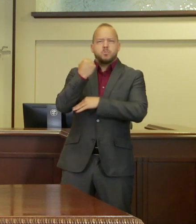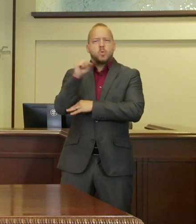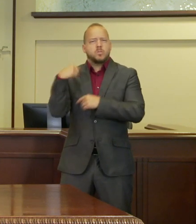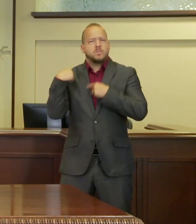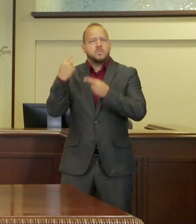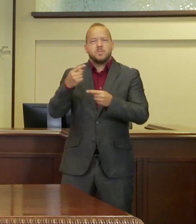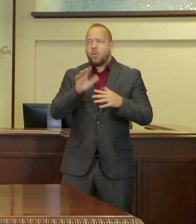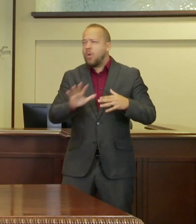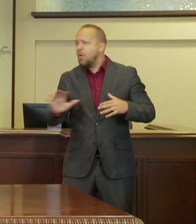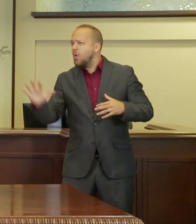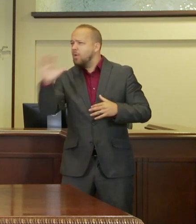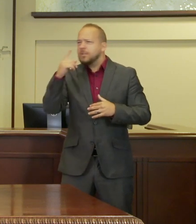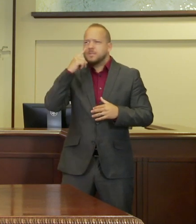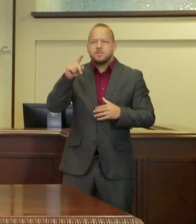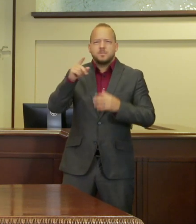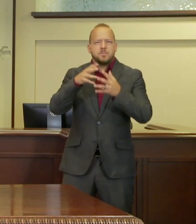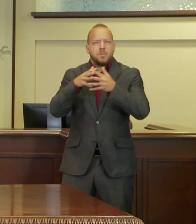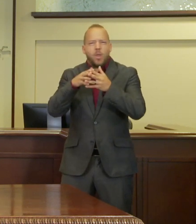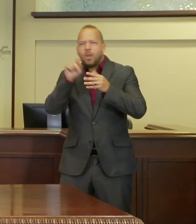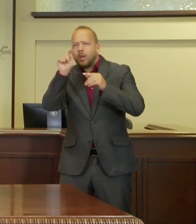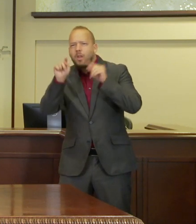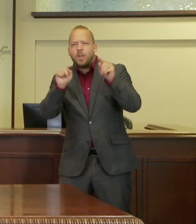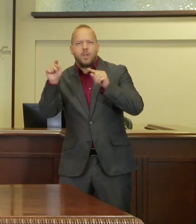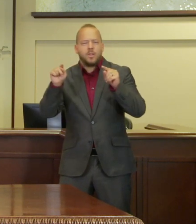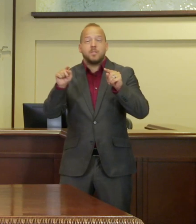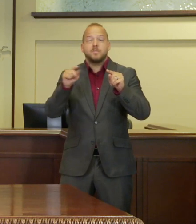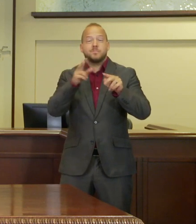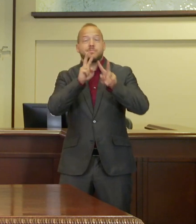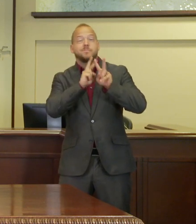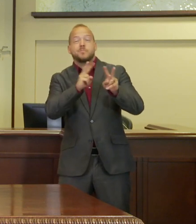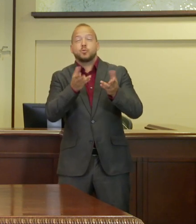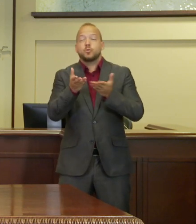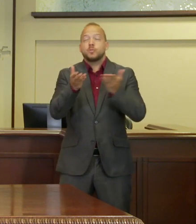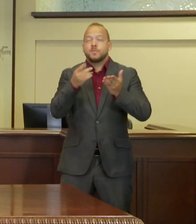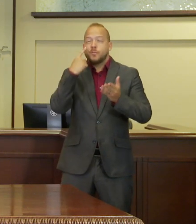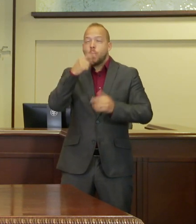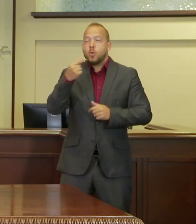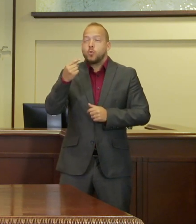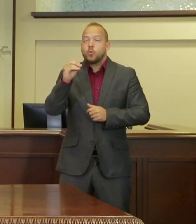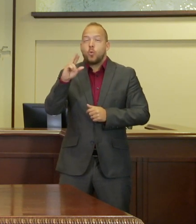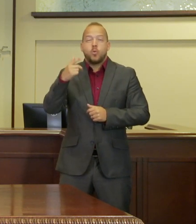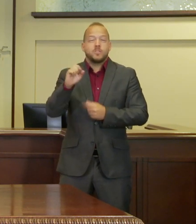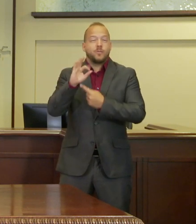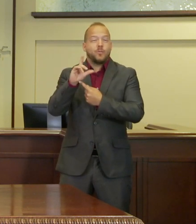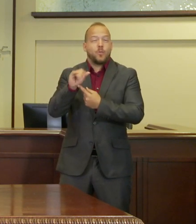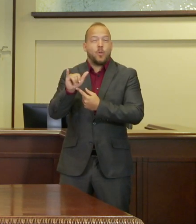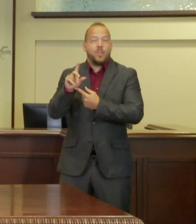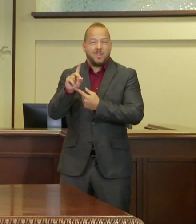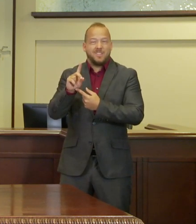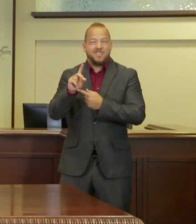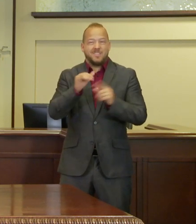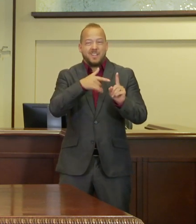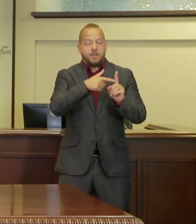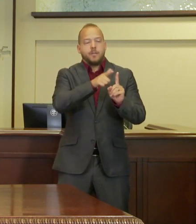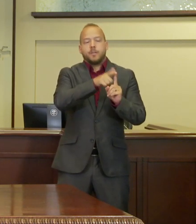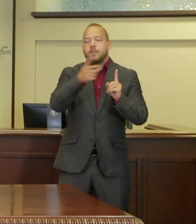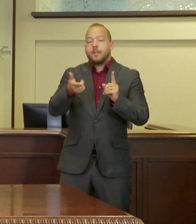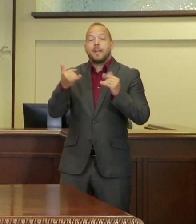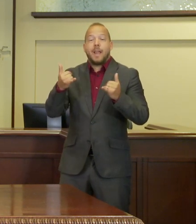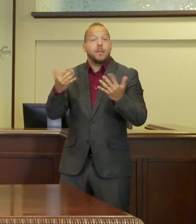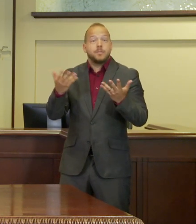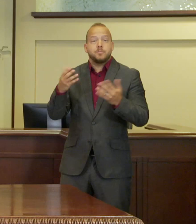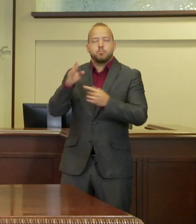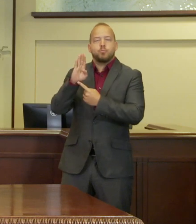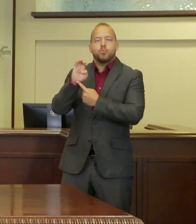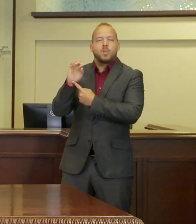memorial service for George Floyd yesterday, and today, which would have been Breonna Taylor's 27th birthday. Folks are confused